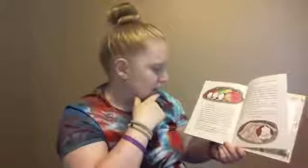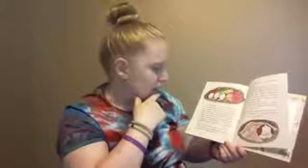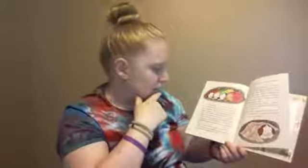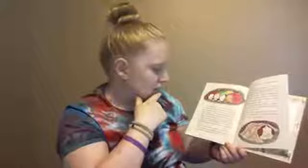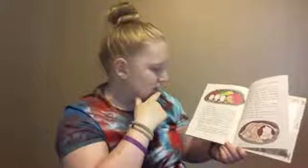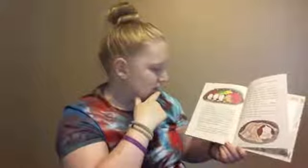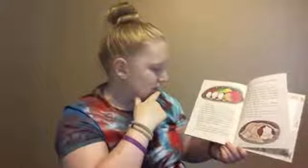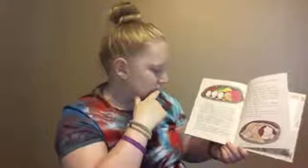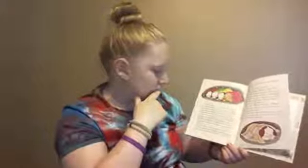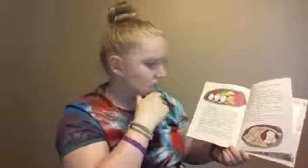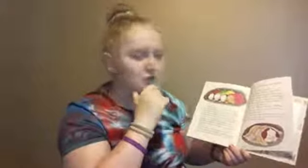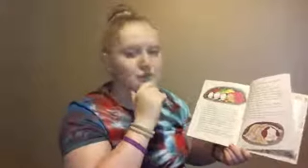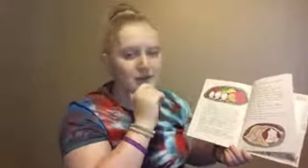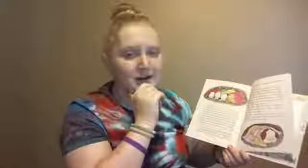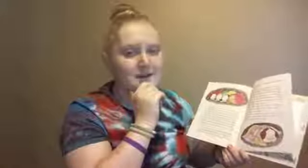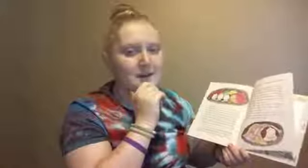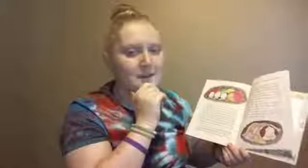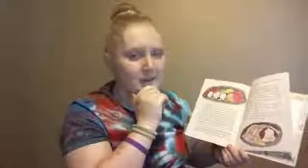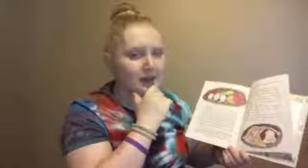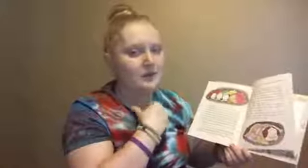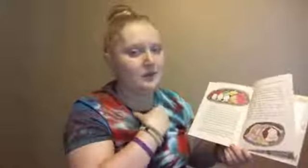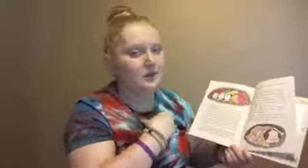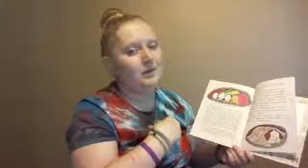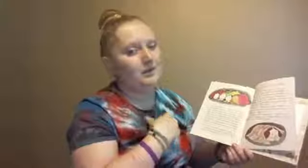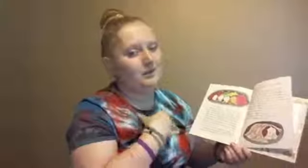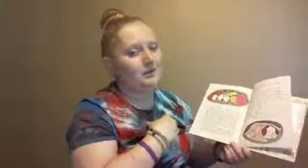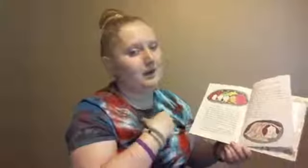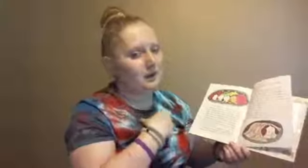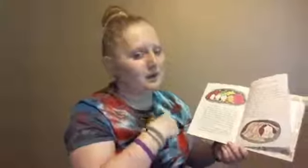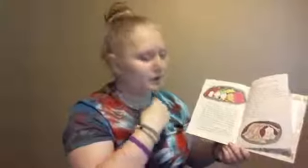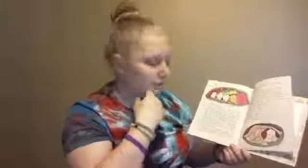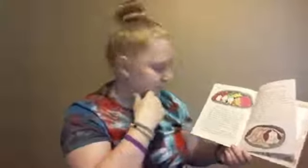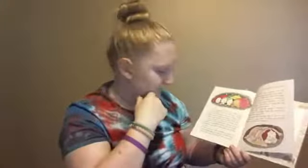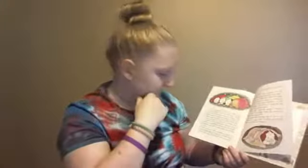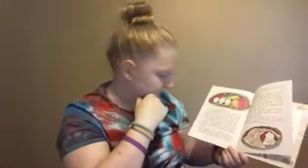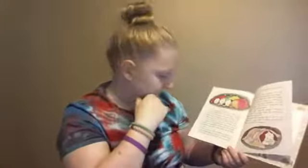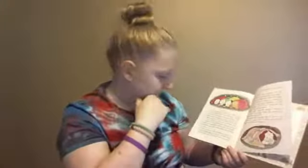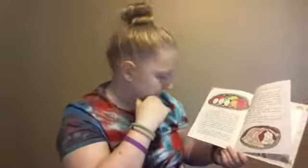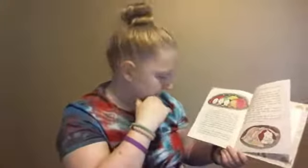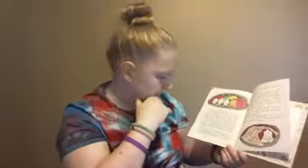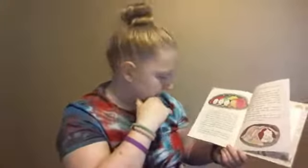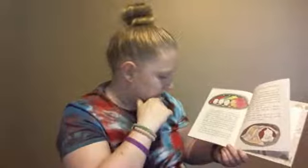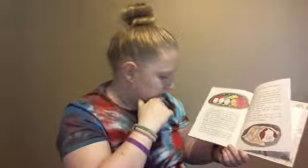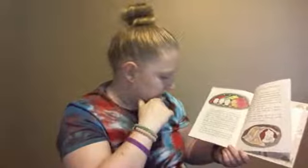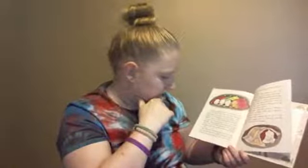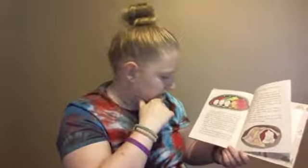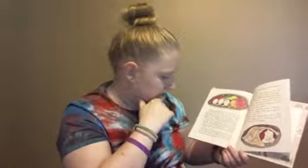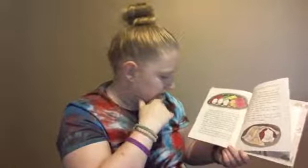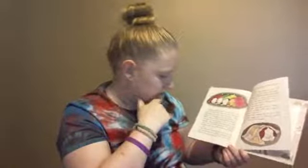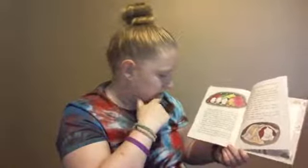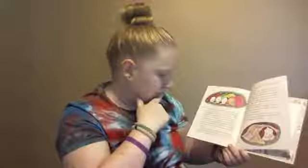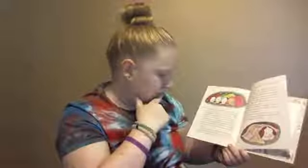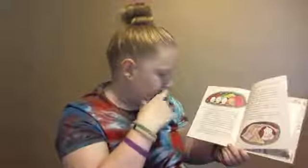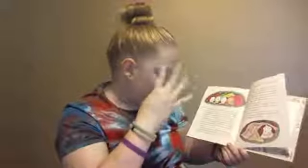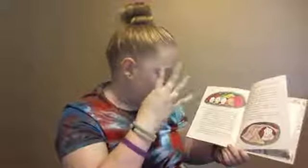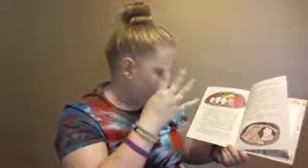And she made them go straight to bed, so they're probably hungry. But the 4 little